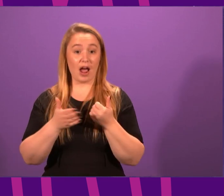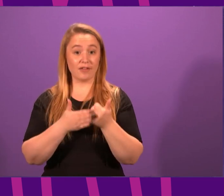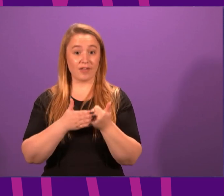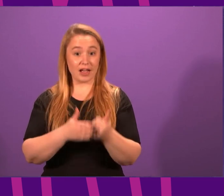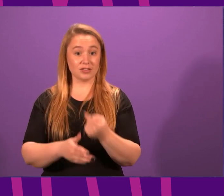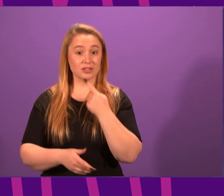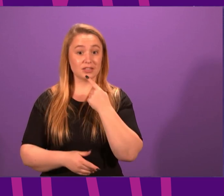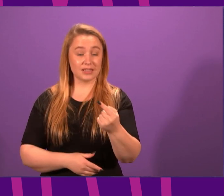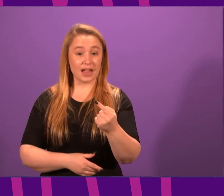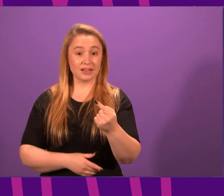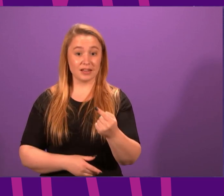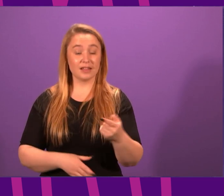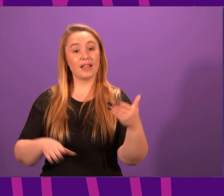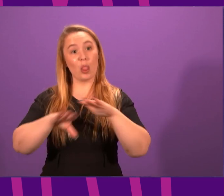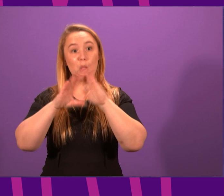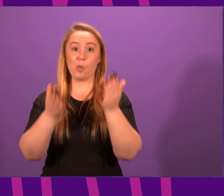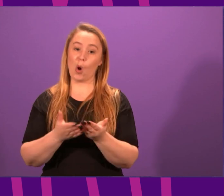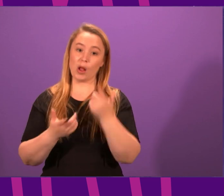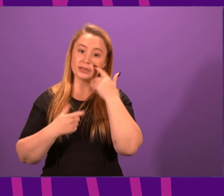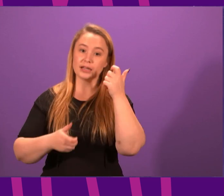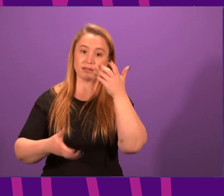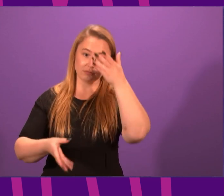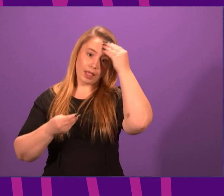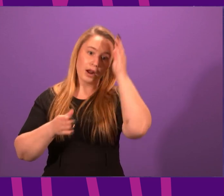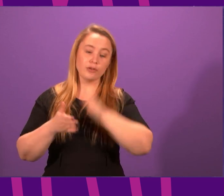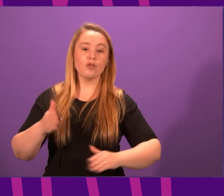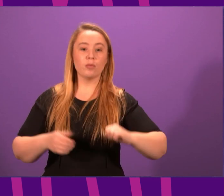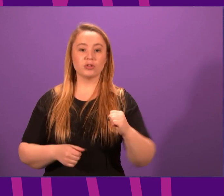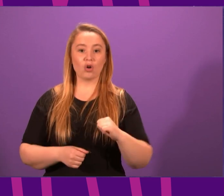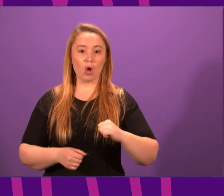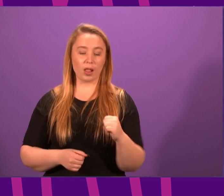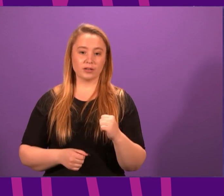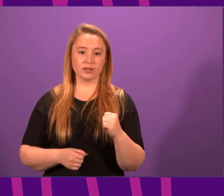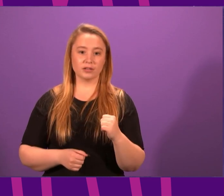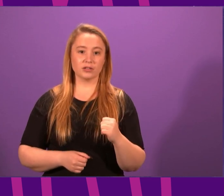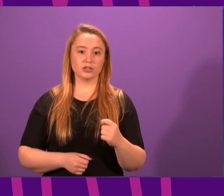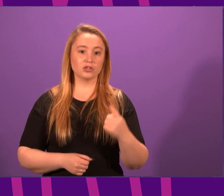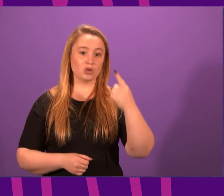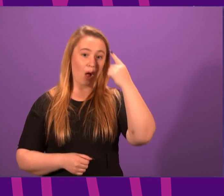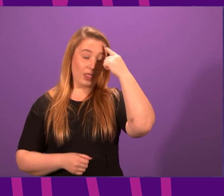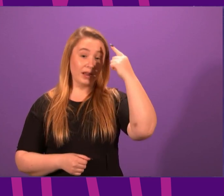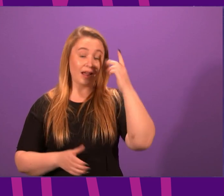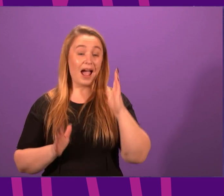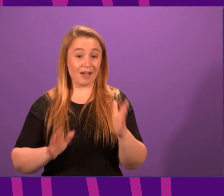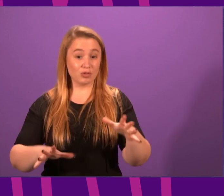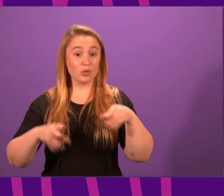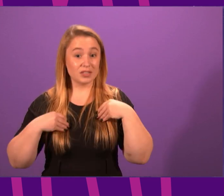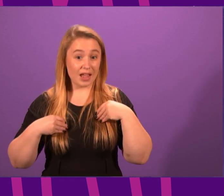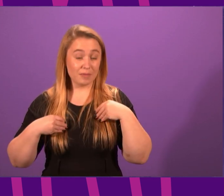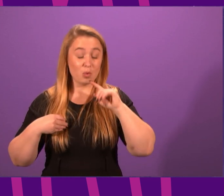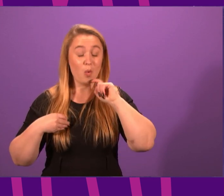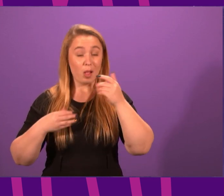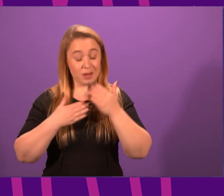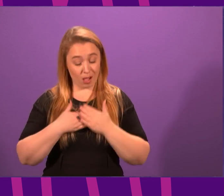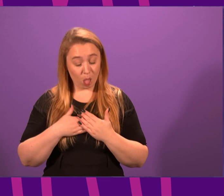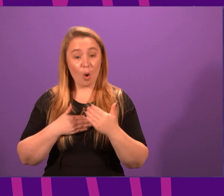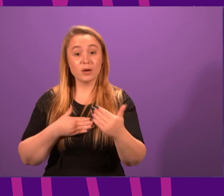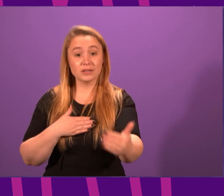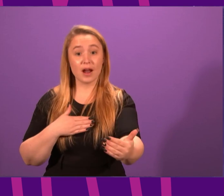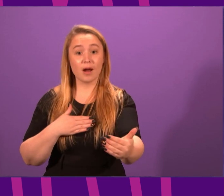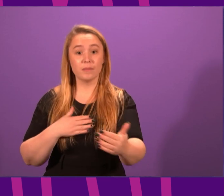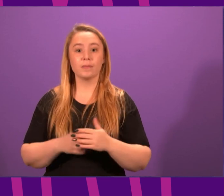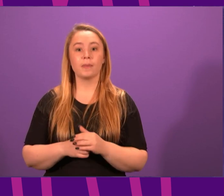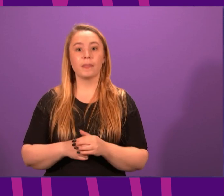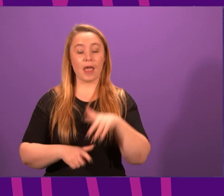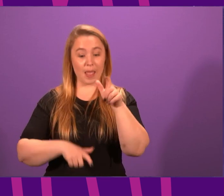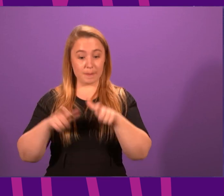strategy and the world could learn from Scotland. I think we just have to accept the fact that we are now in this for the long haul, and that getting people back